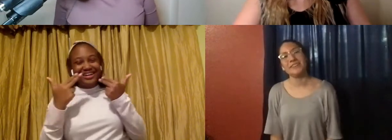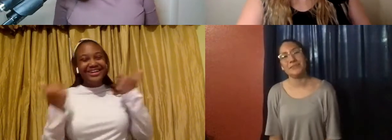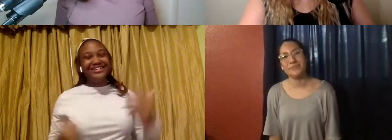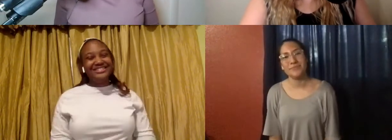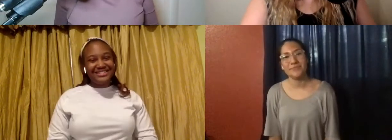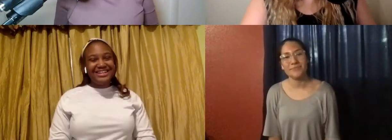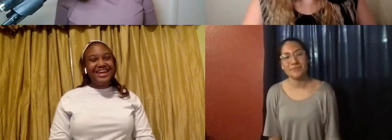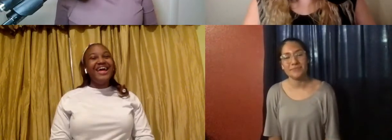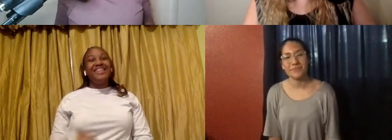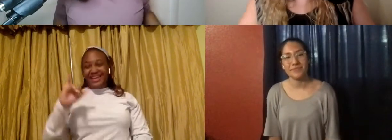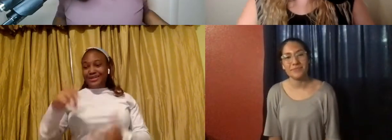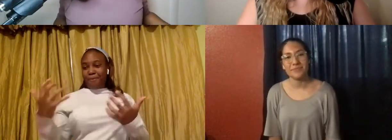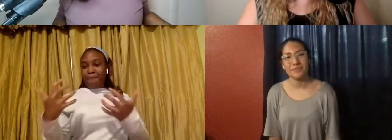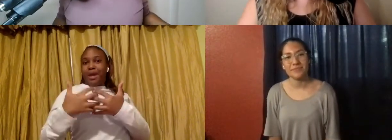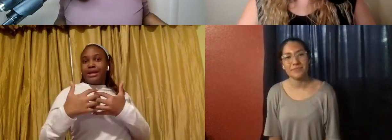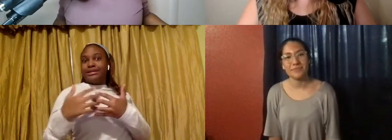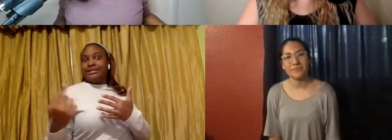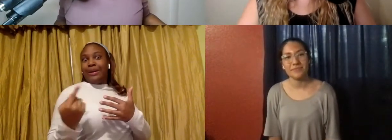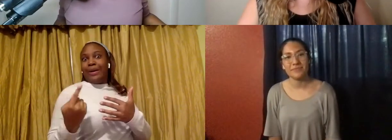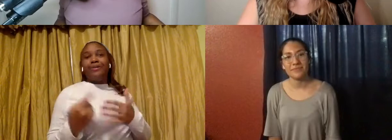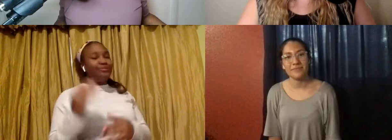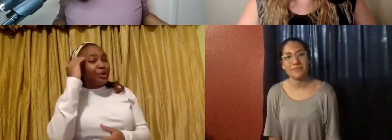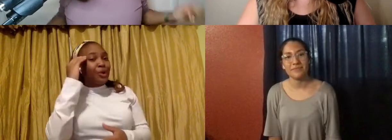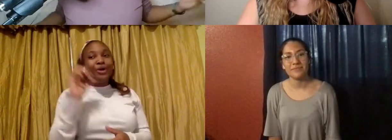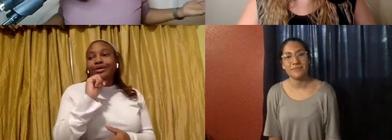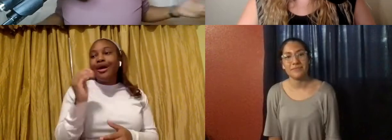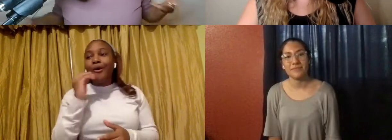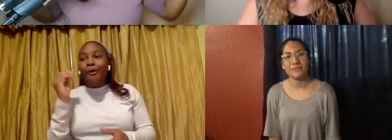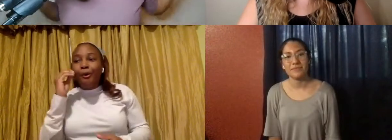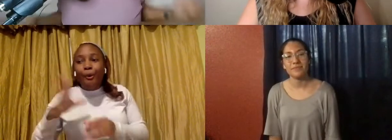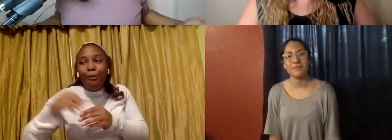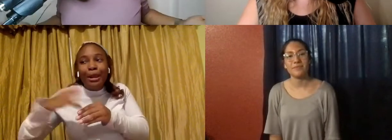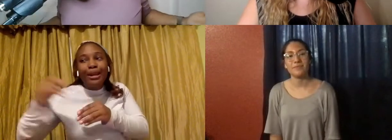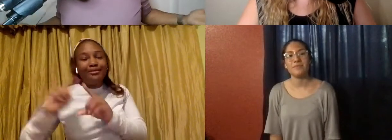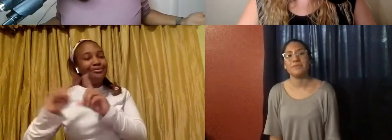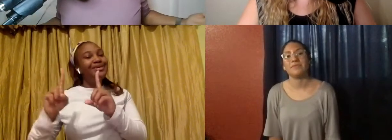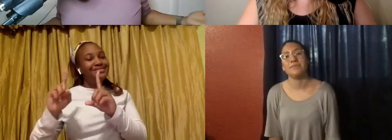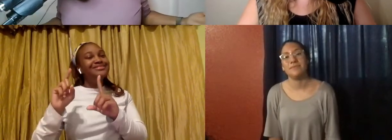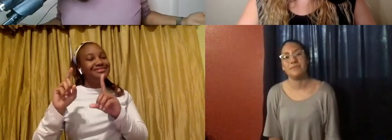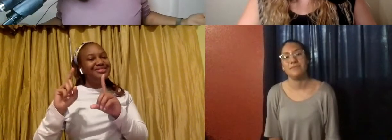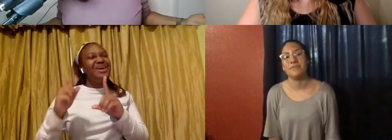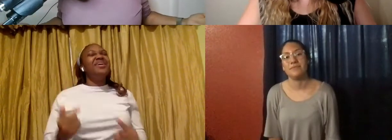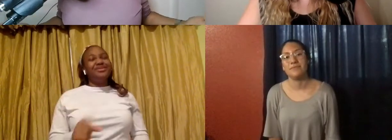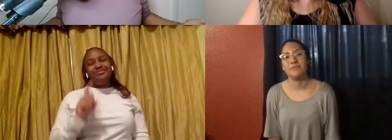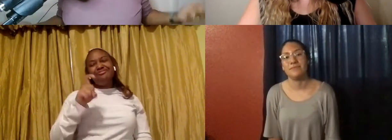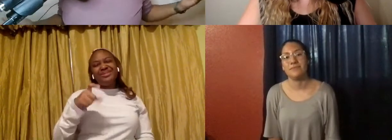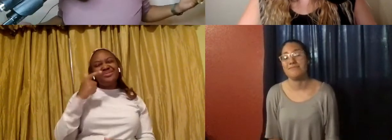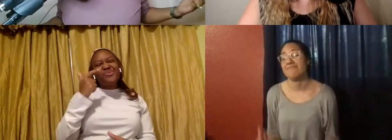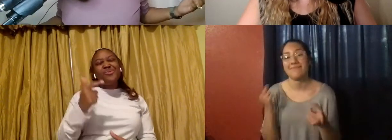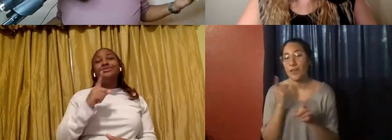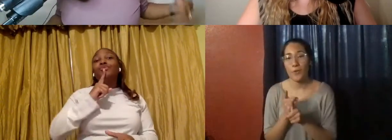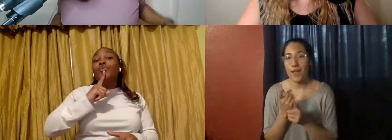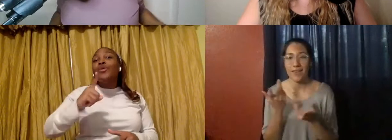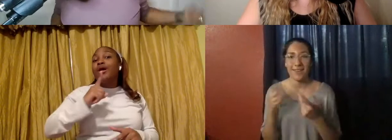They have to like meet us somewhere. They're like, well, no, you're not going out anywhere. So like you can take like the realistic porn. Okay. Right. It's not somebody's